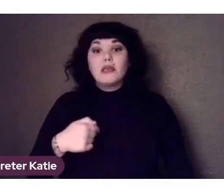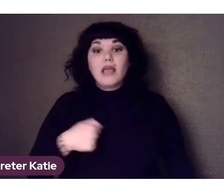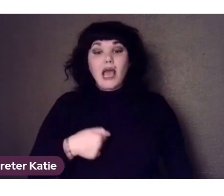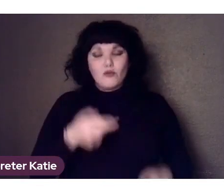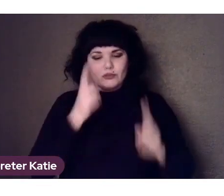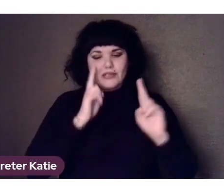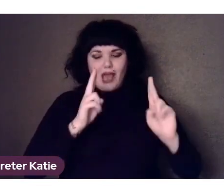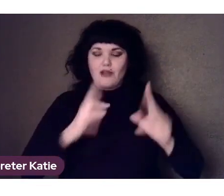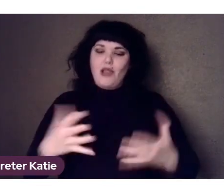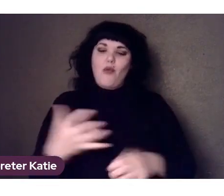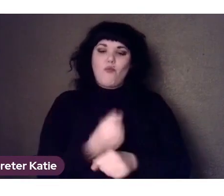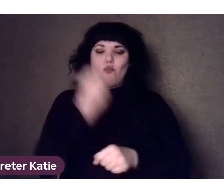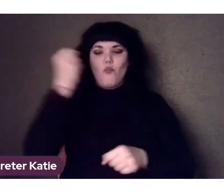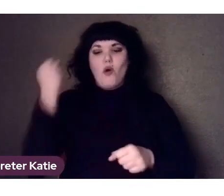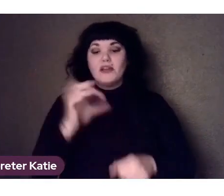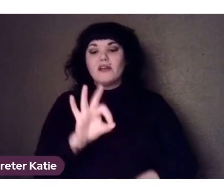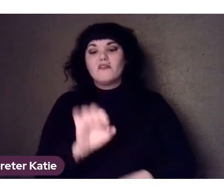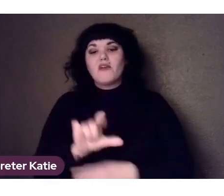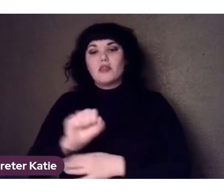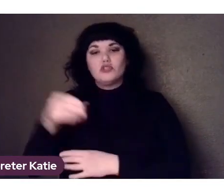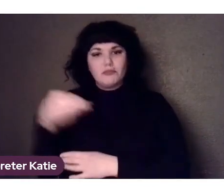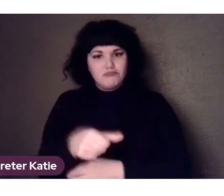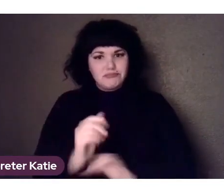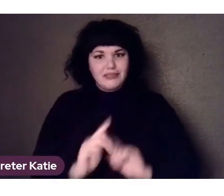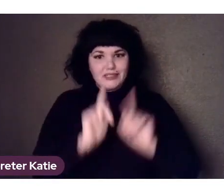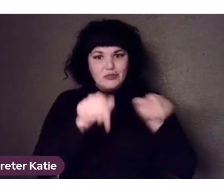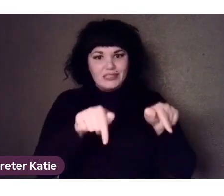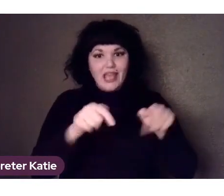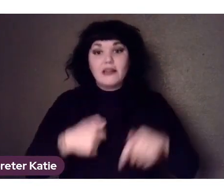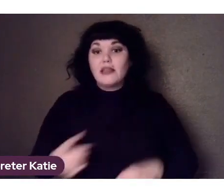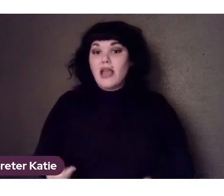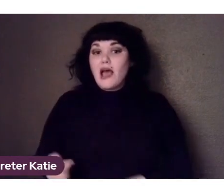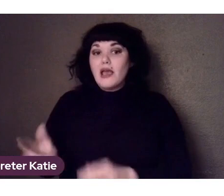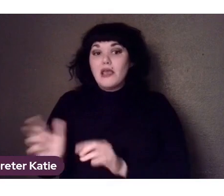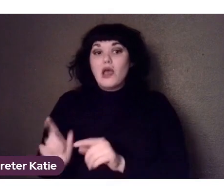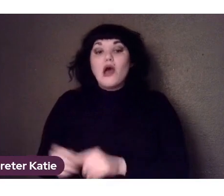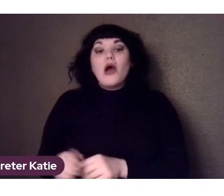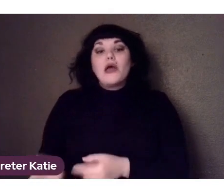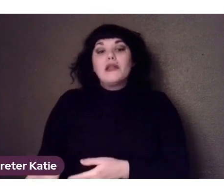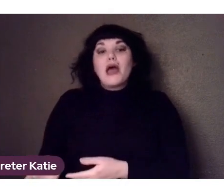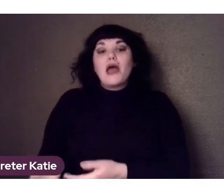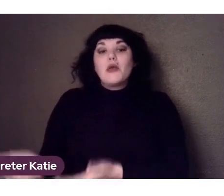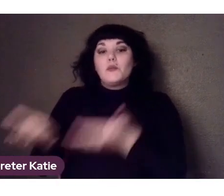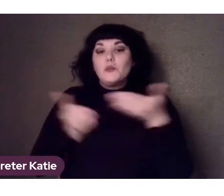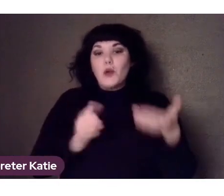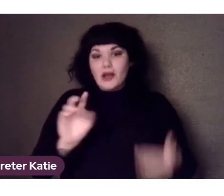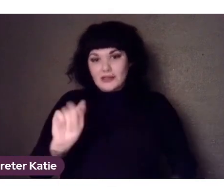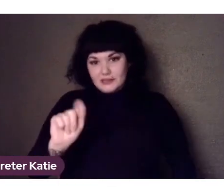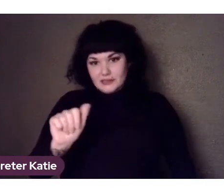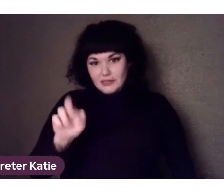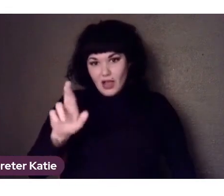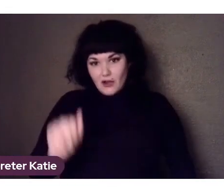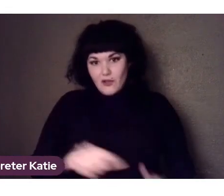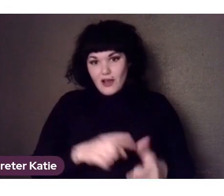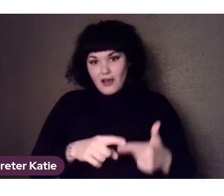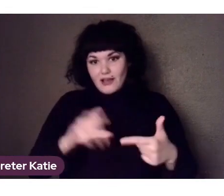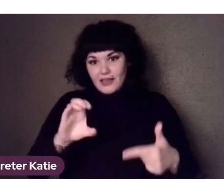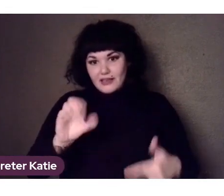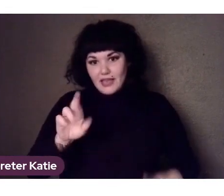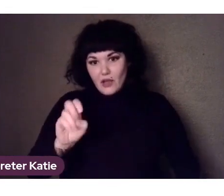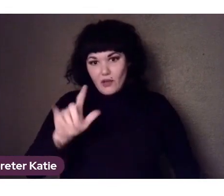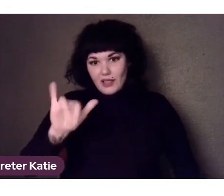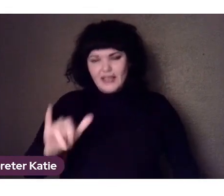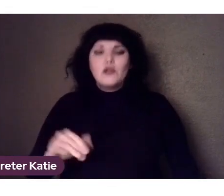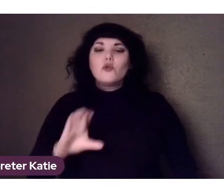a fellowship to attend. And I was able to bring Tara and Carolyn with me, our co-directors, thanks